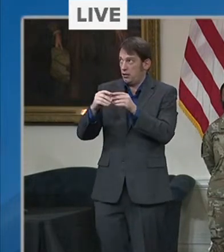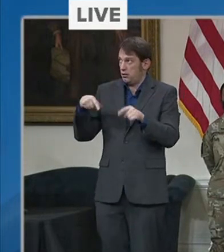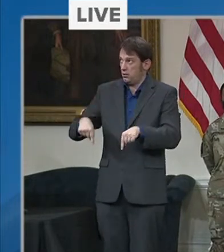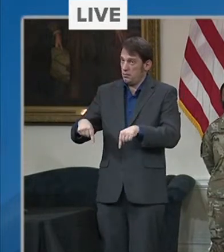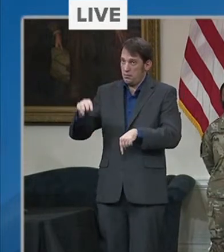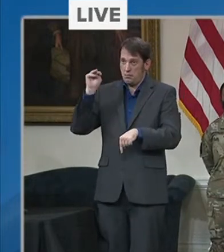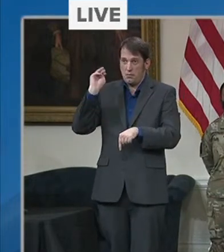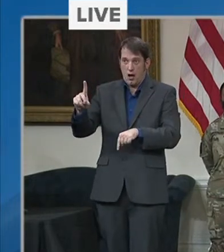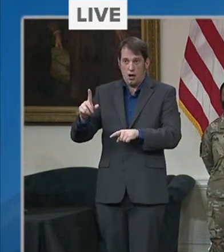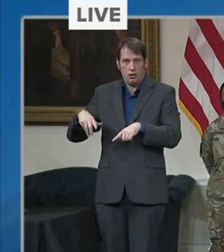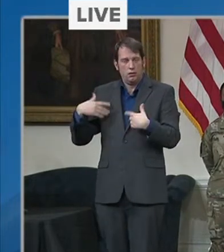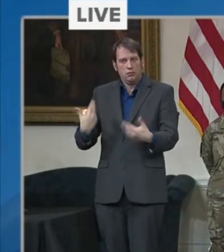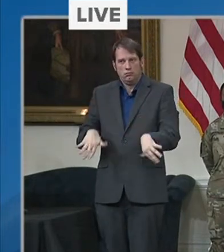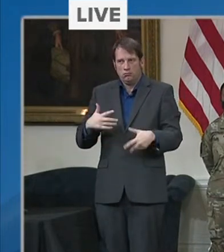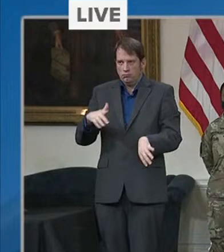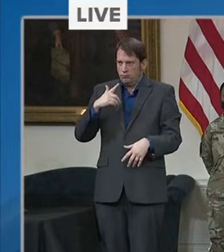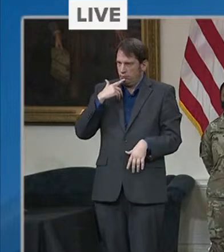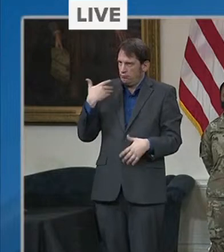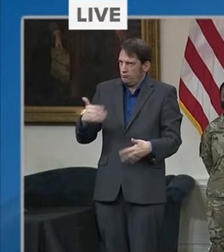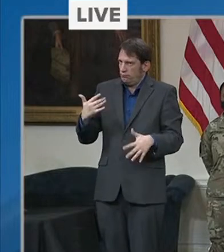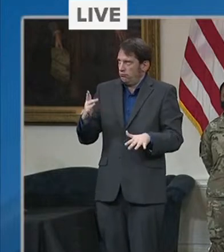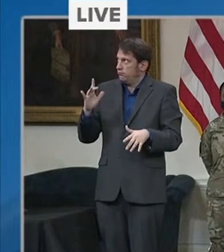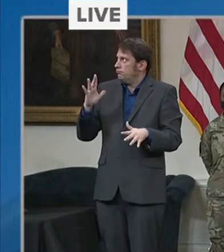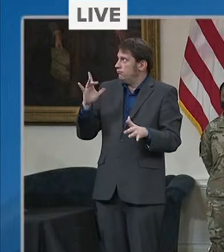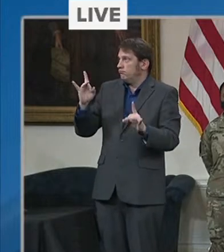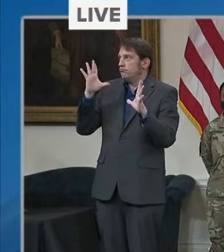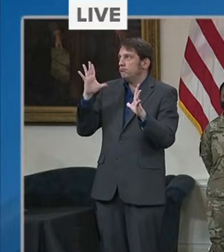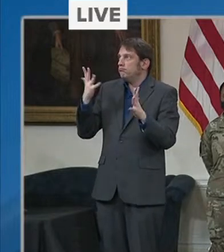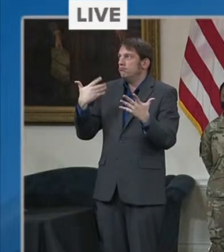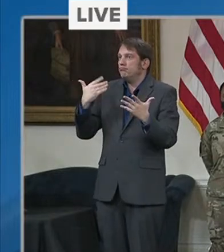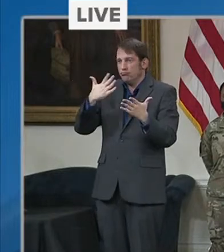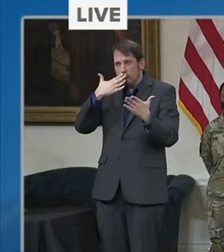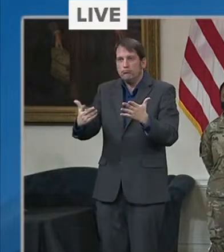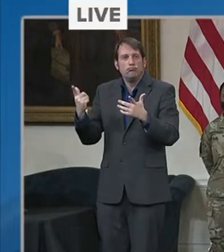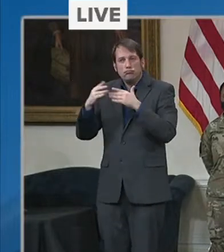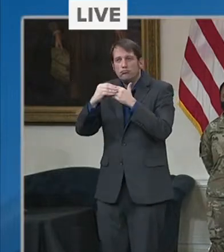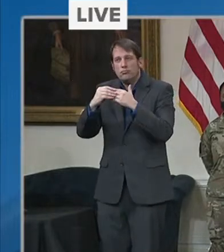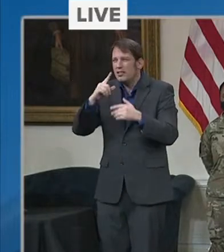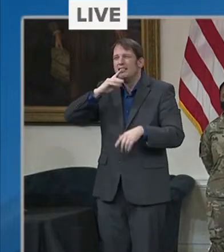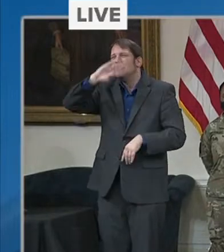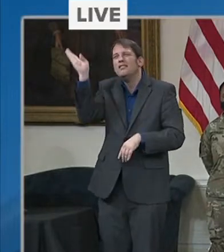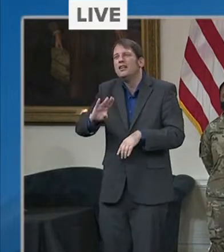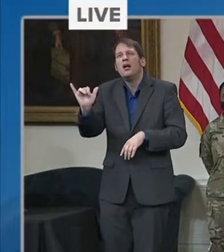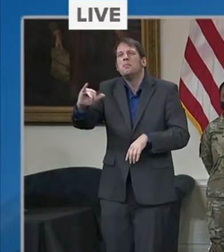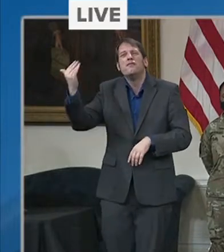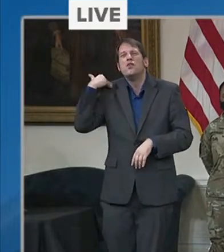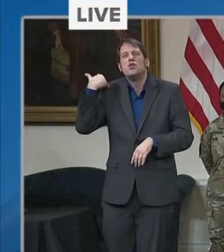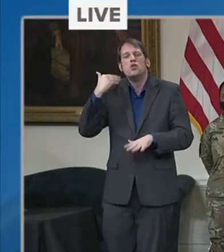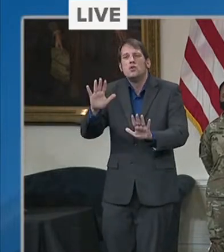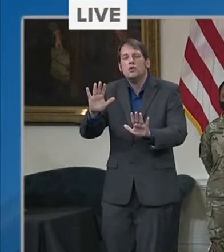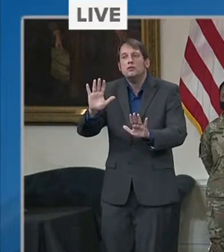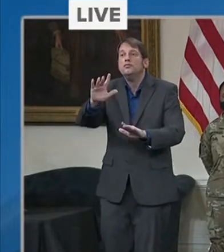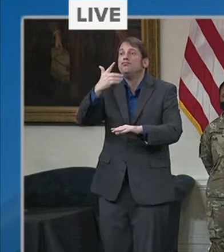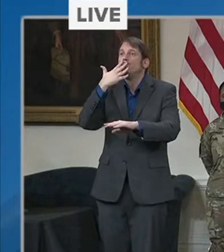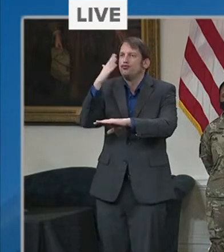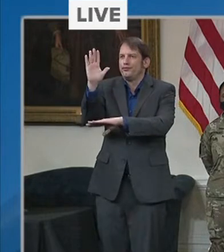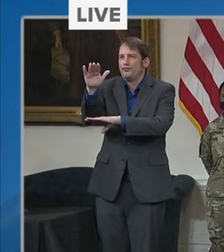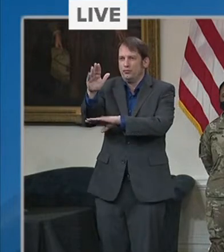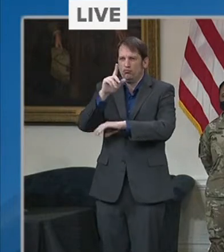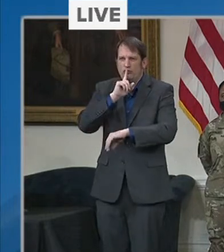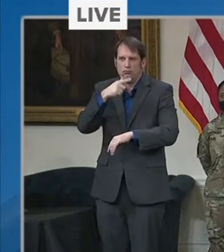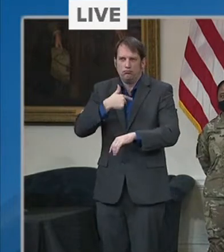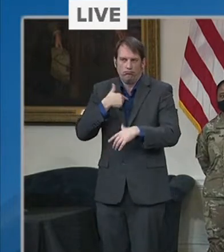unprecedented time. Good afternoon. I'm honored again to speak to you today. I want to